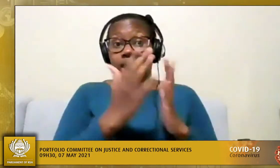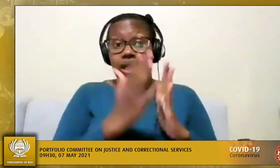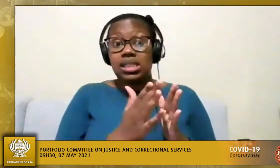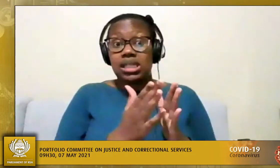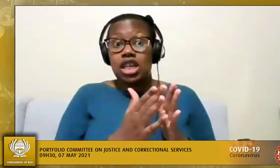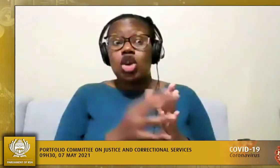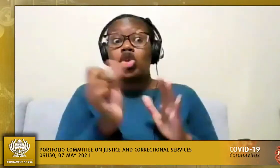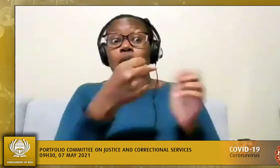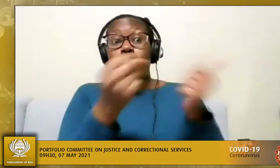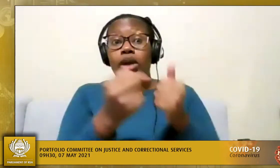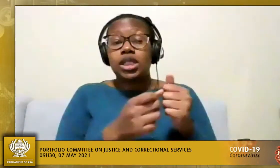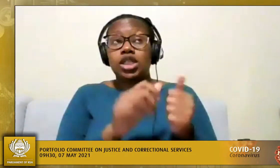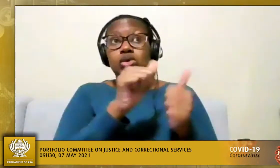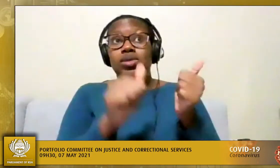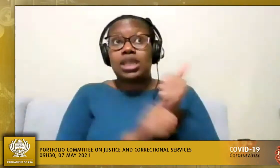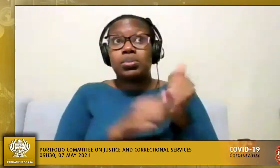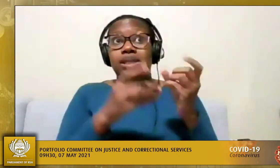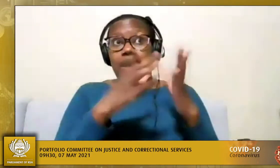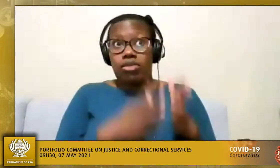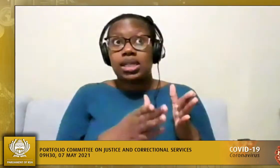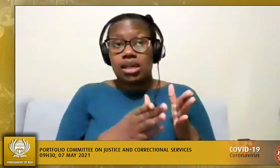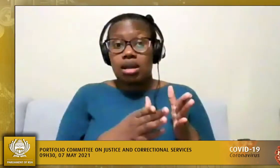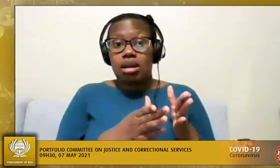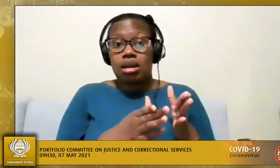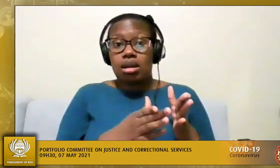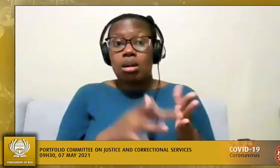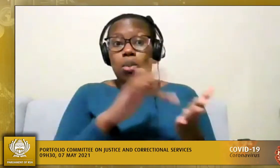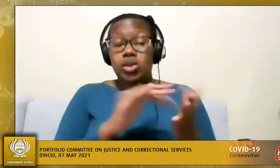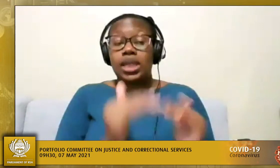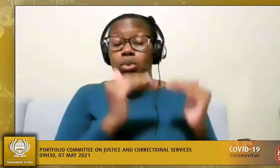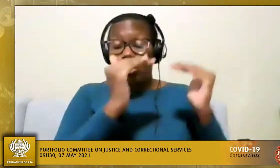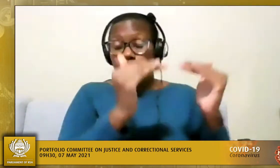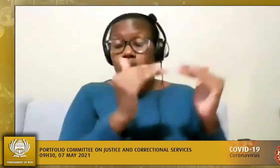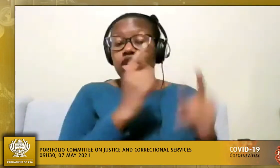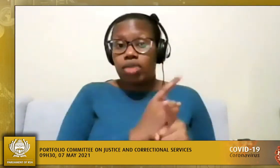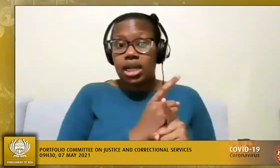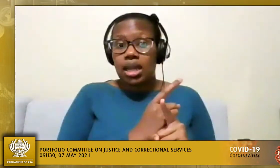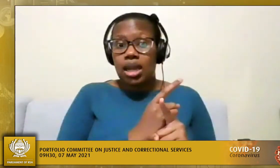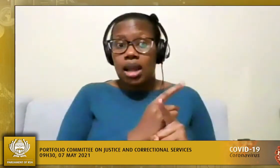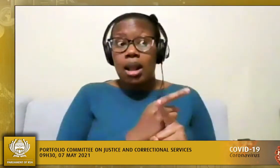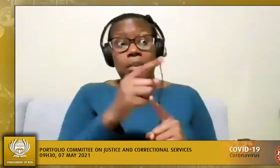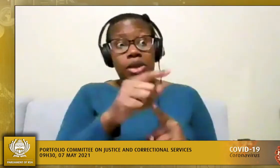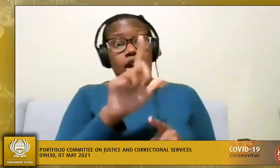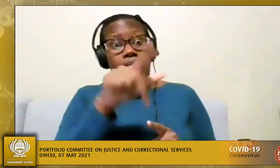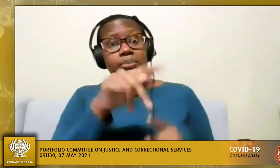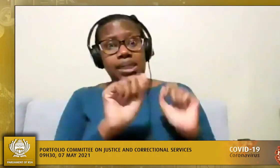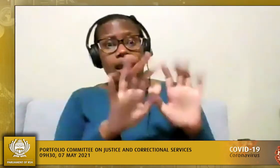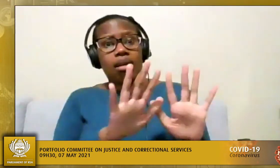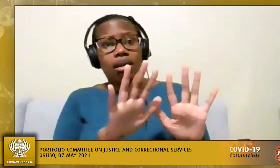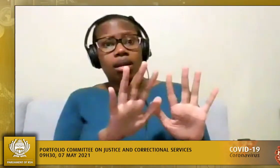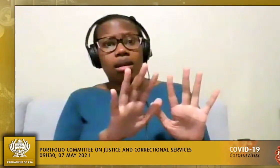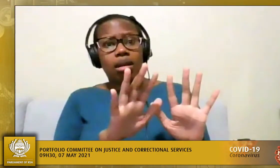deputy director posters they get promoted quite correctly but they come off an lp10 and so they're really